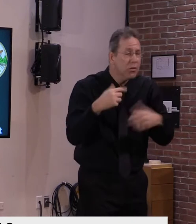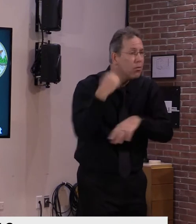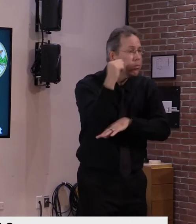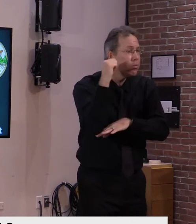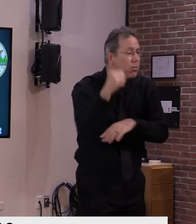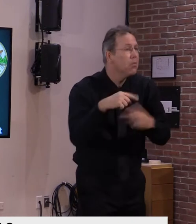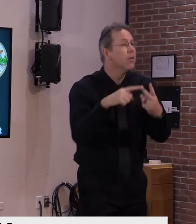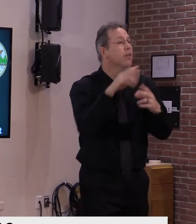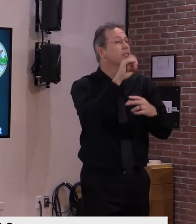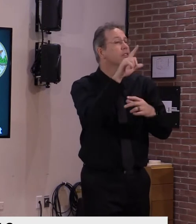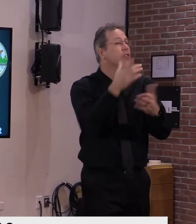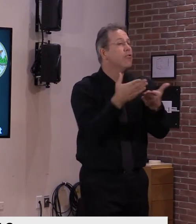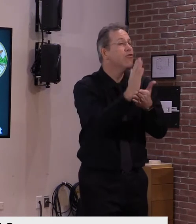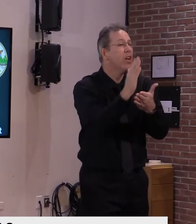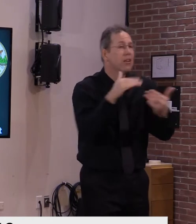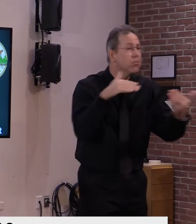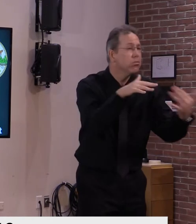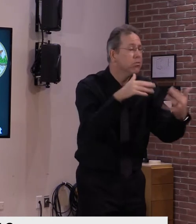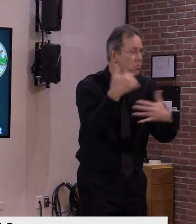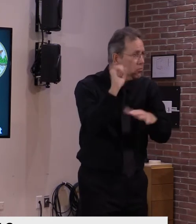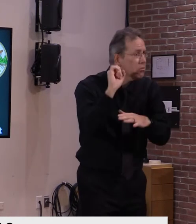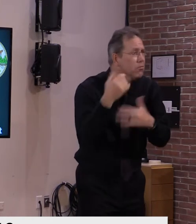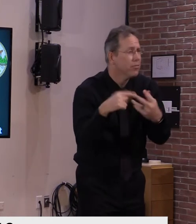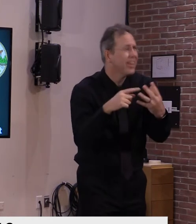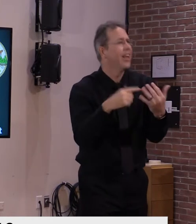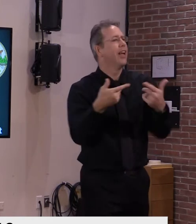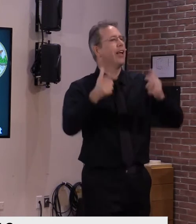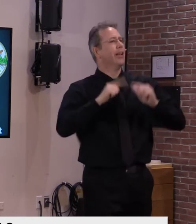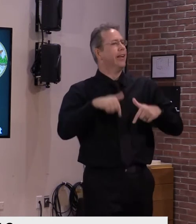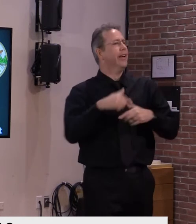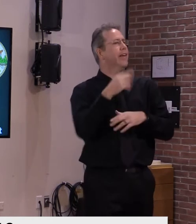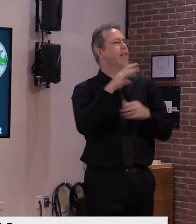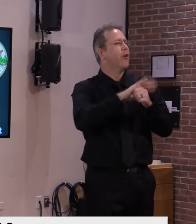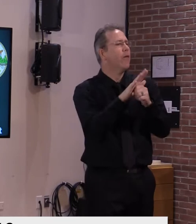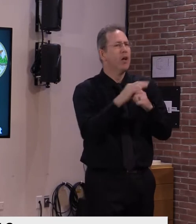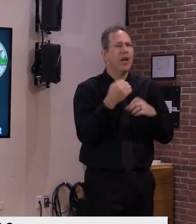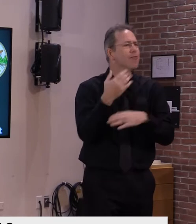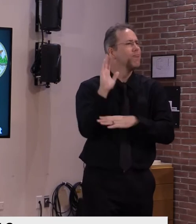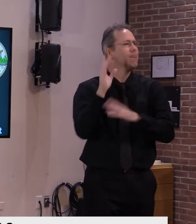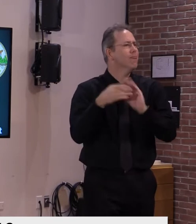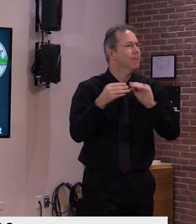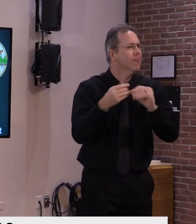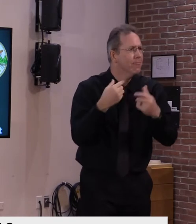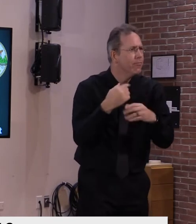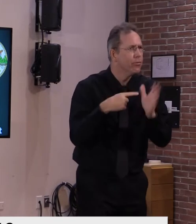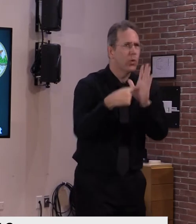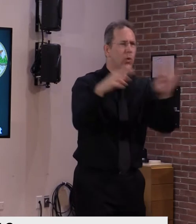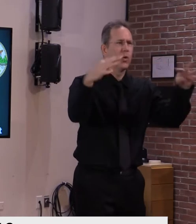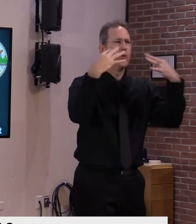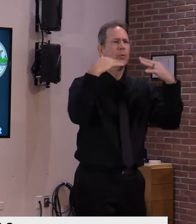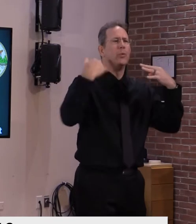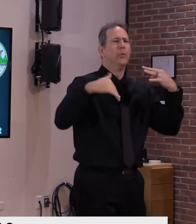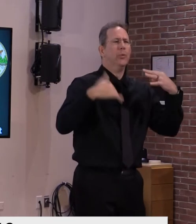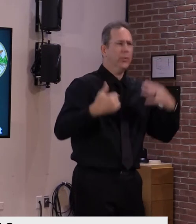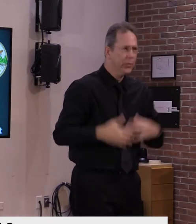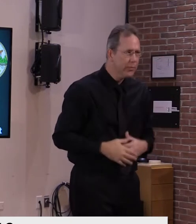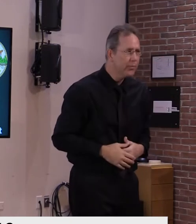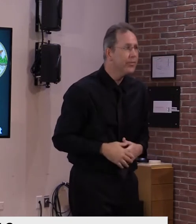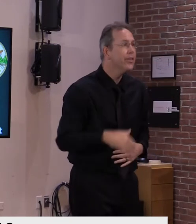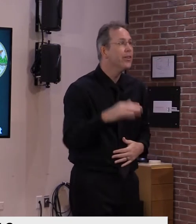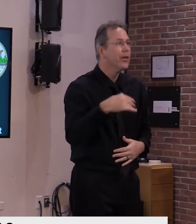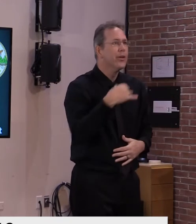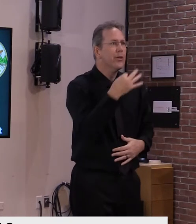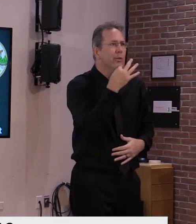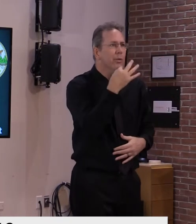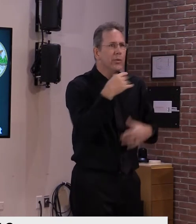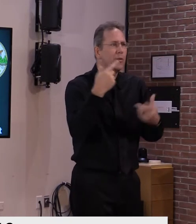no different. And as we find ourselves facing what we all hope will be a final surge, our example is needed